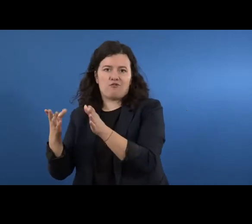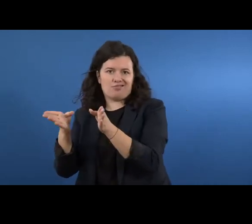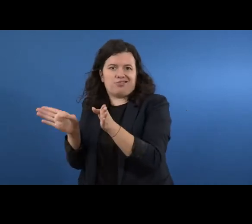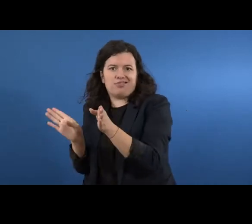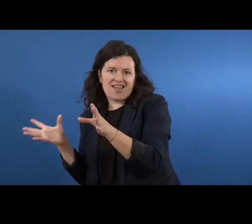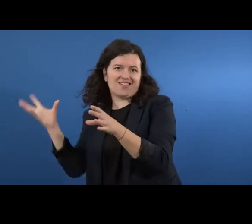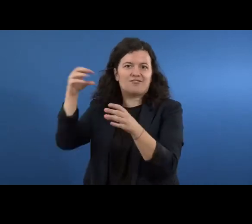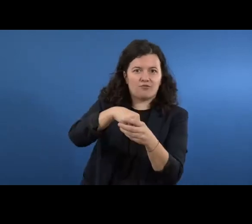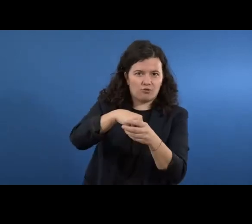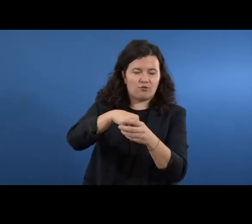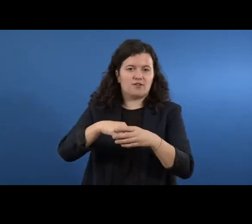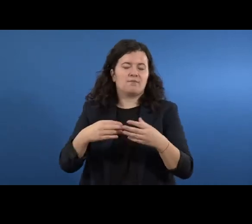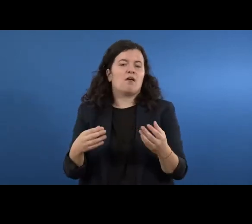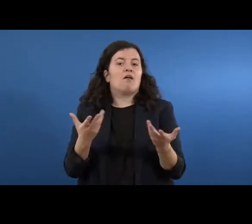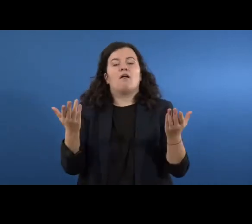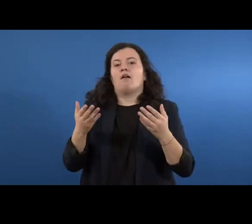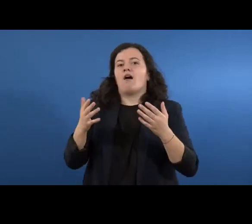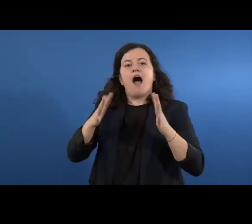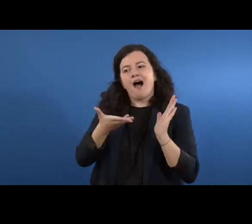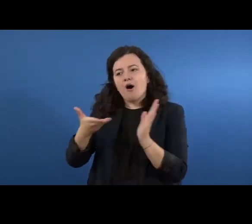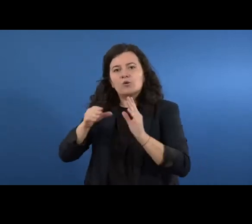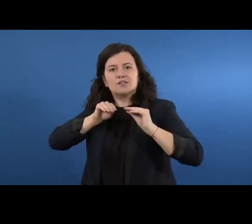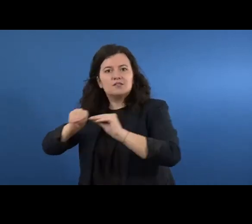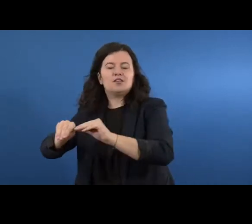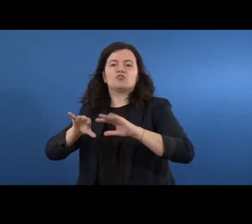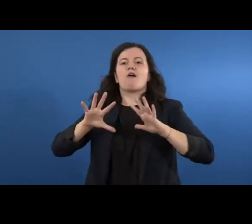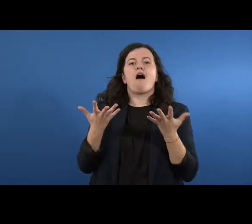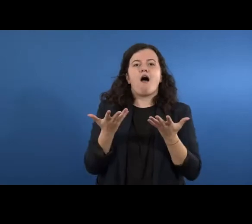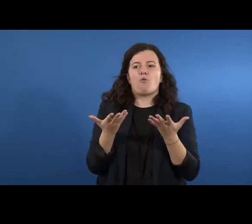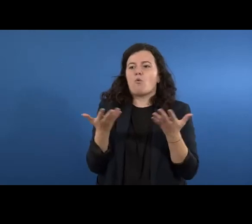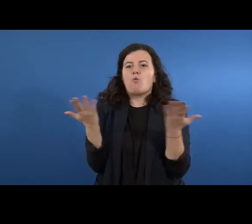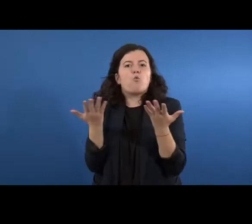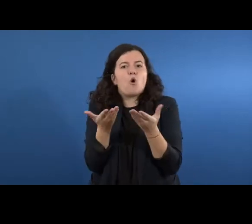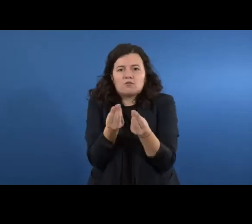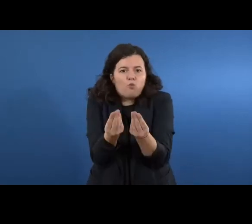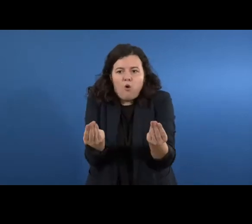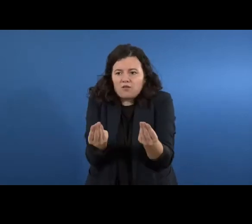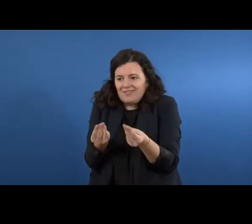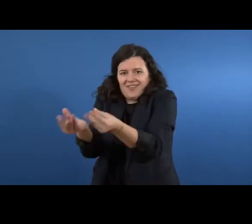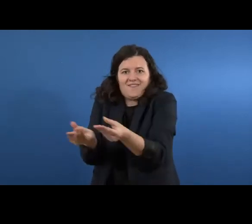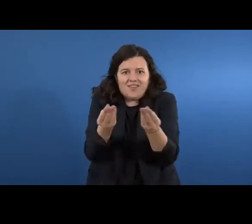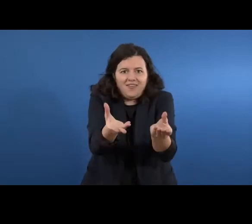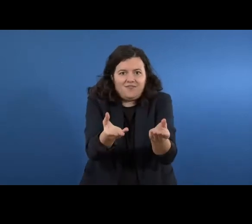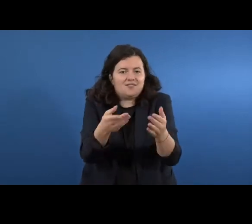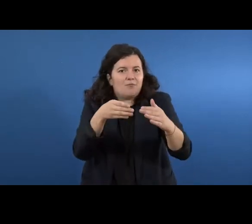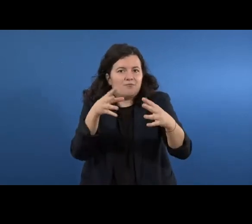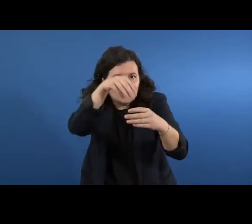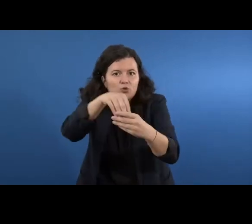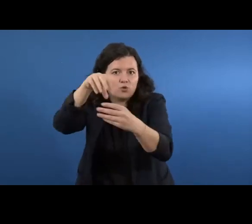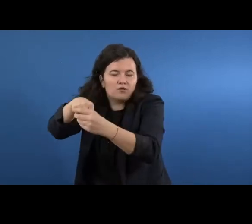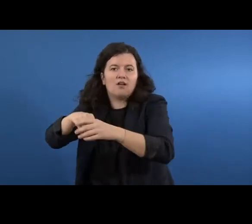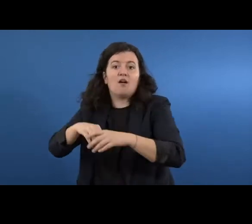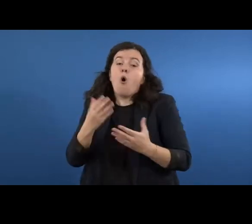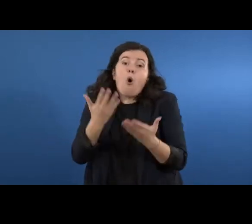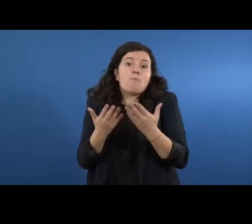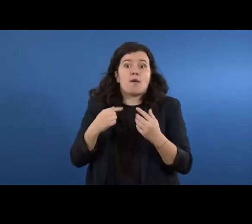in products and services from the outset, as I said, and involving persons with disabilities at